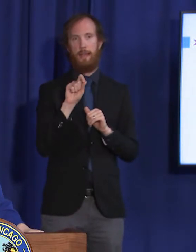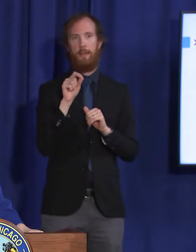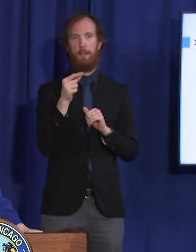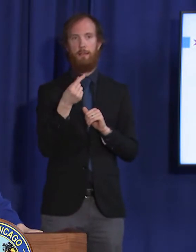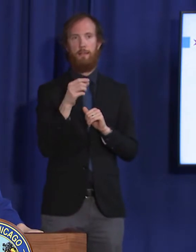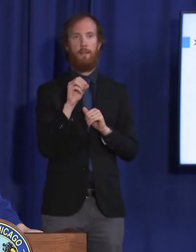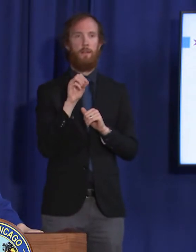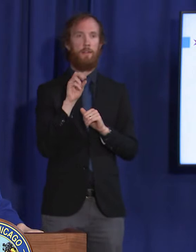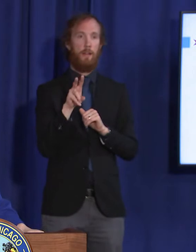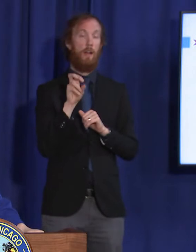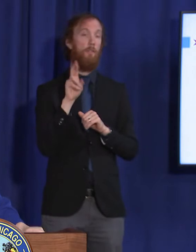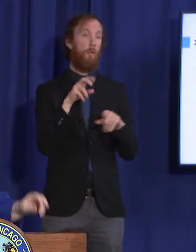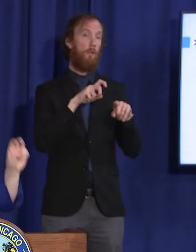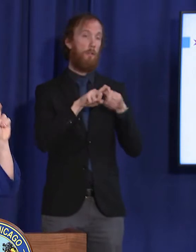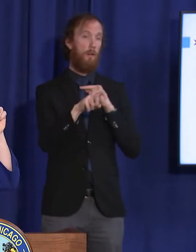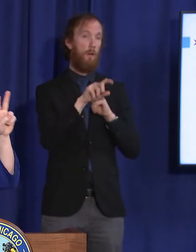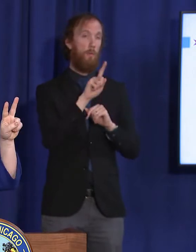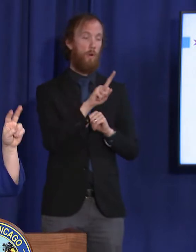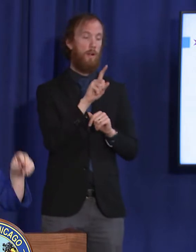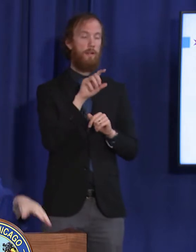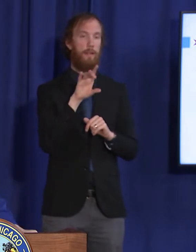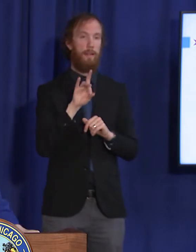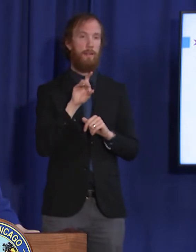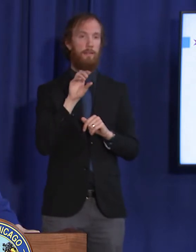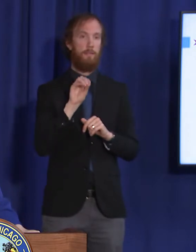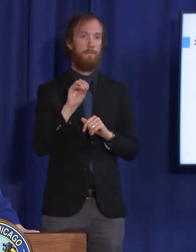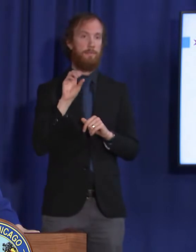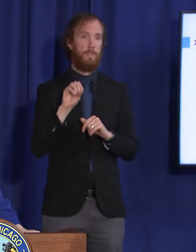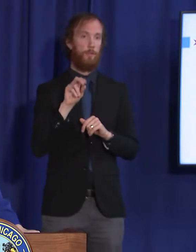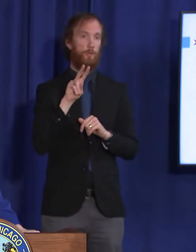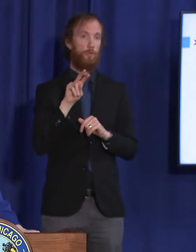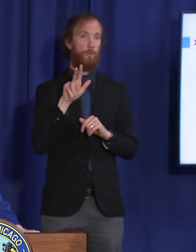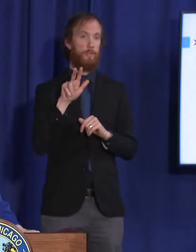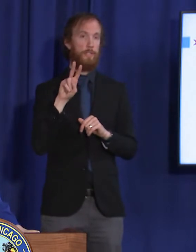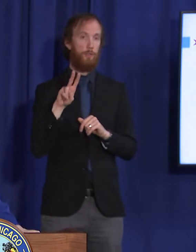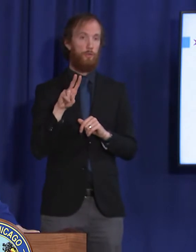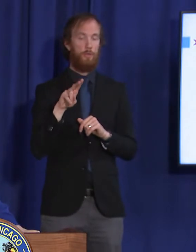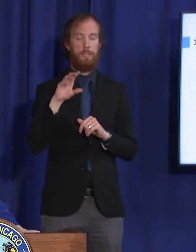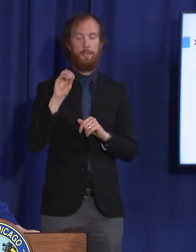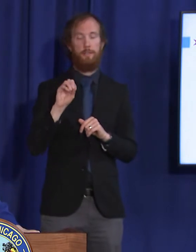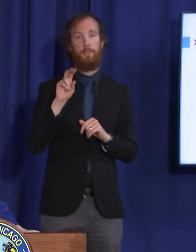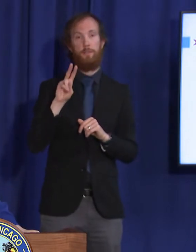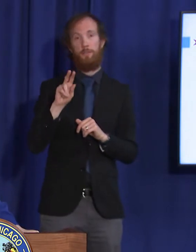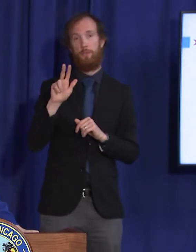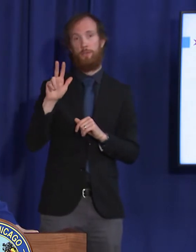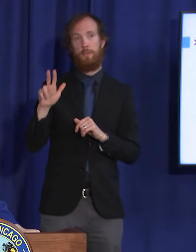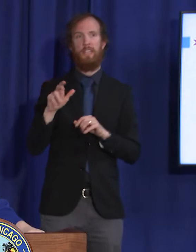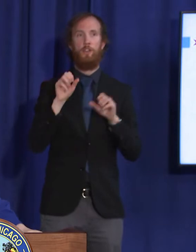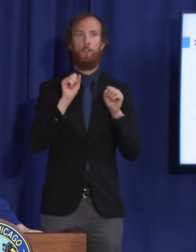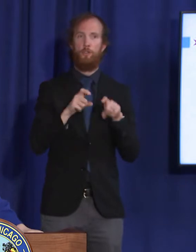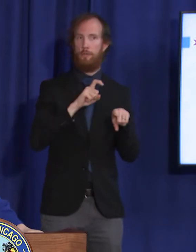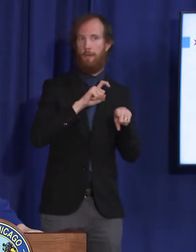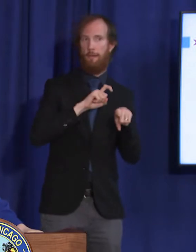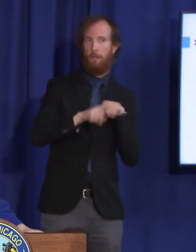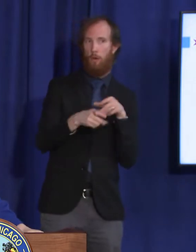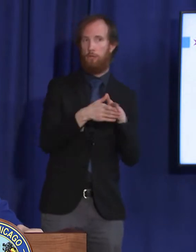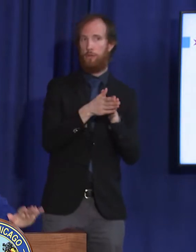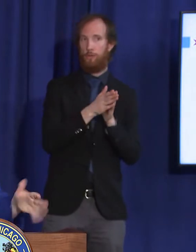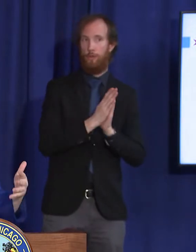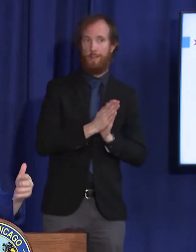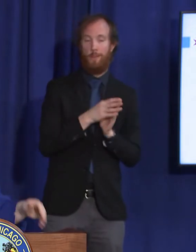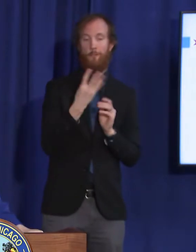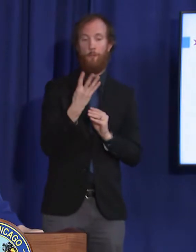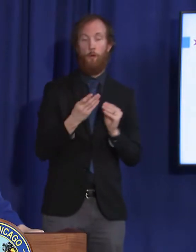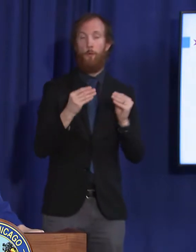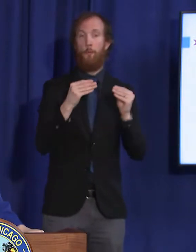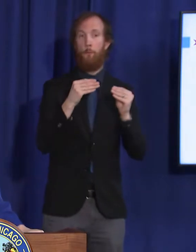1-800-232-0233, every home in the U.S., you can get a second set of these 4 free at-home tests. If you already ordered your first set,